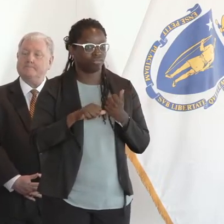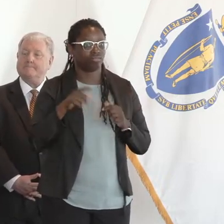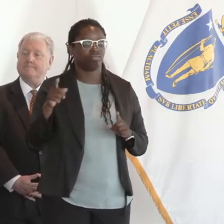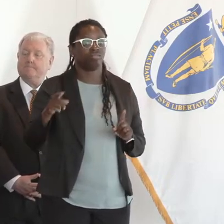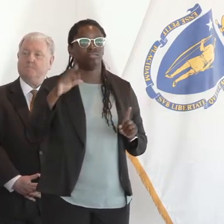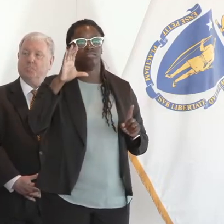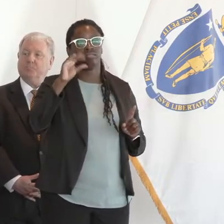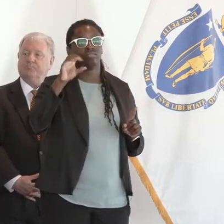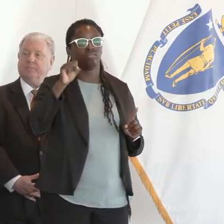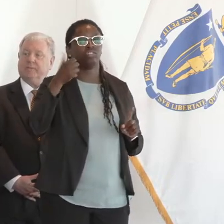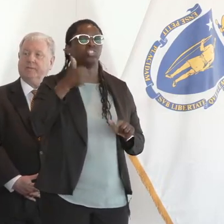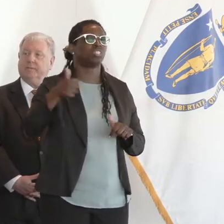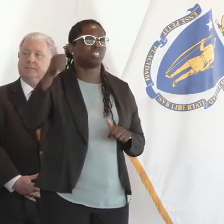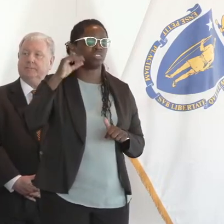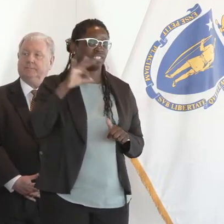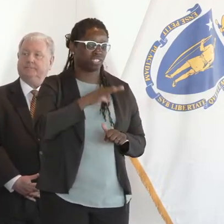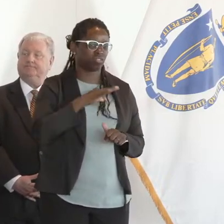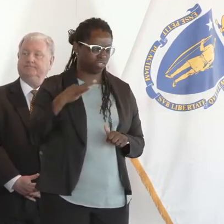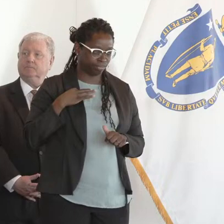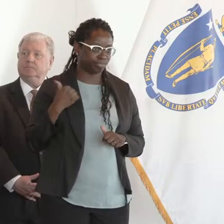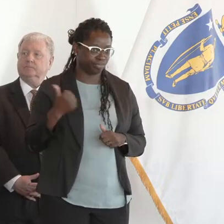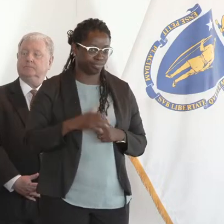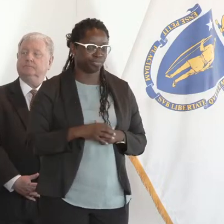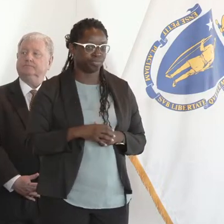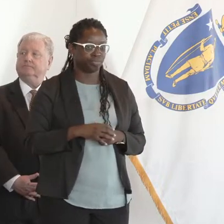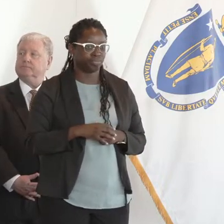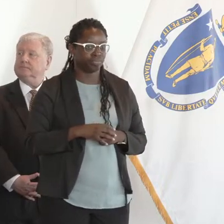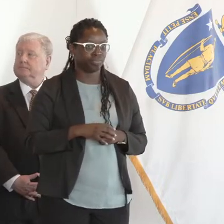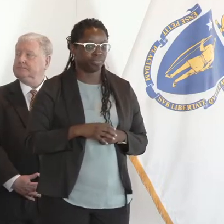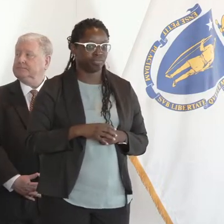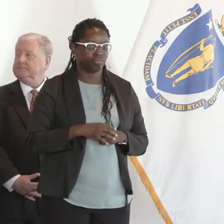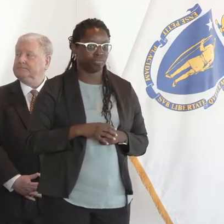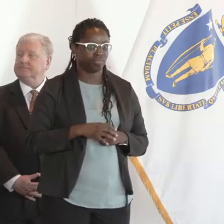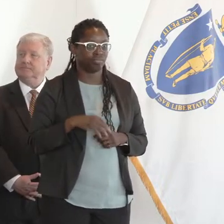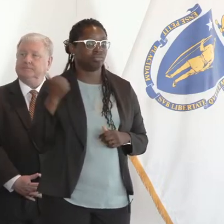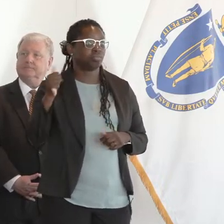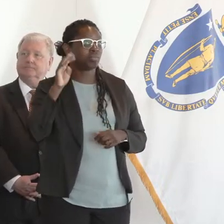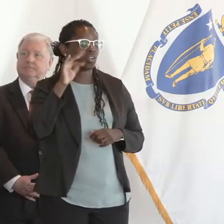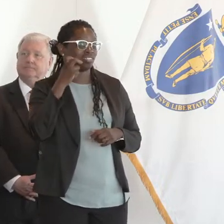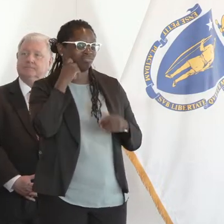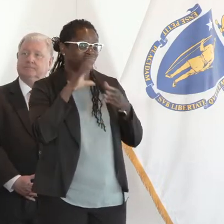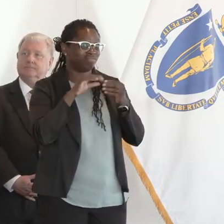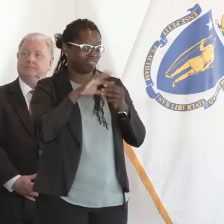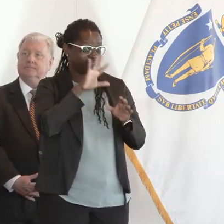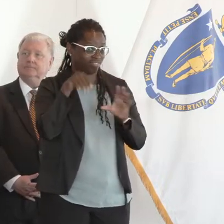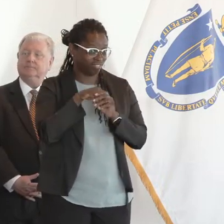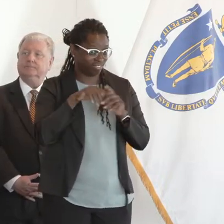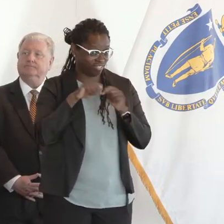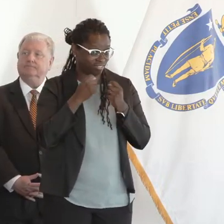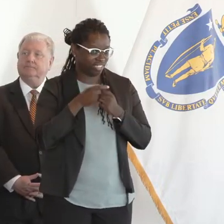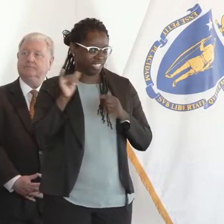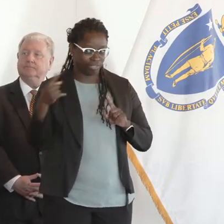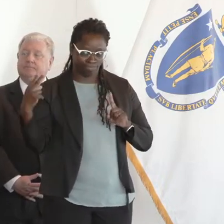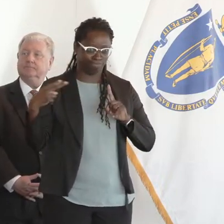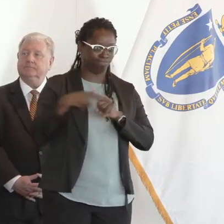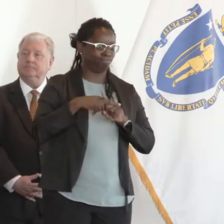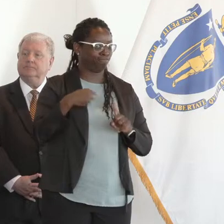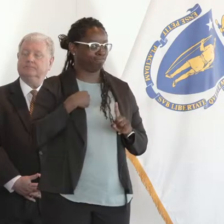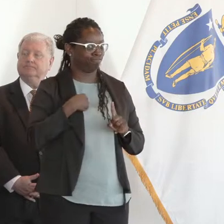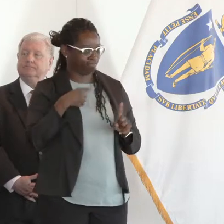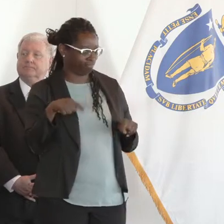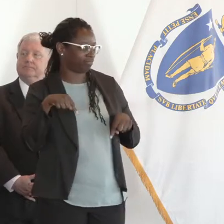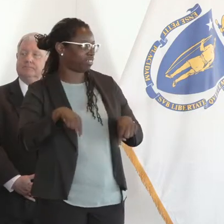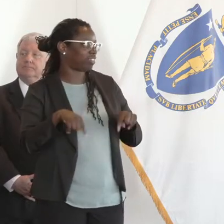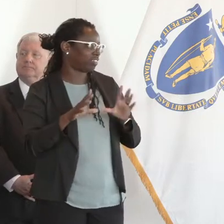as the Mayor mentioned, I've been part of the team that the Governor tasked with planning and leading the execution of this conference. She already mentioned